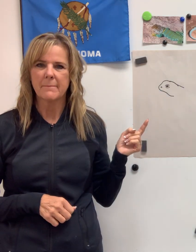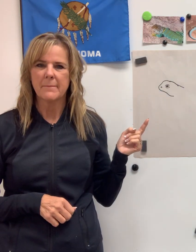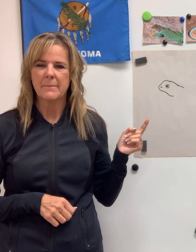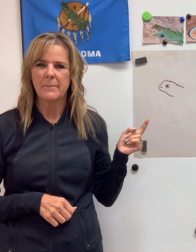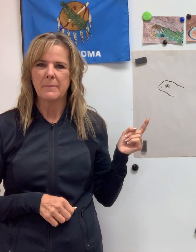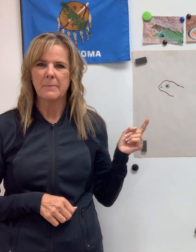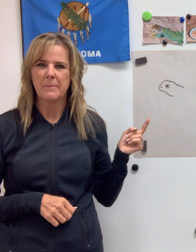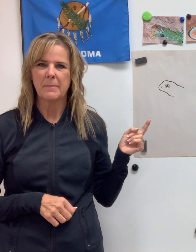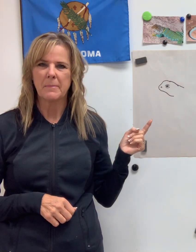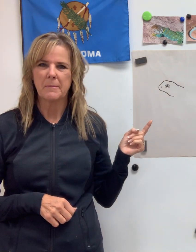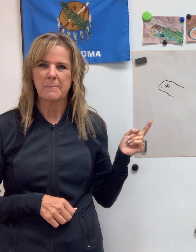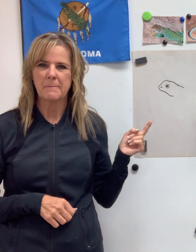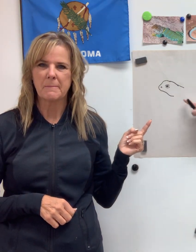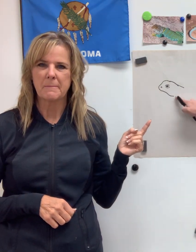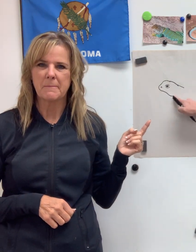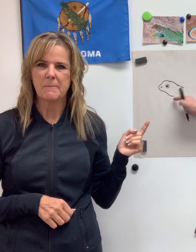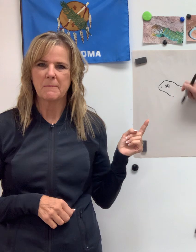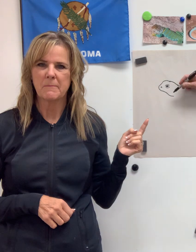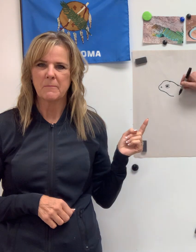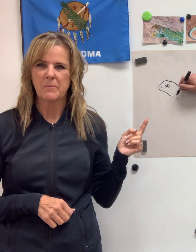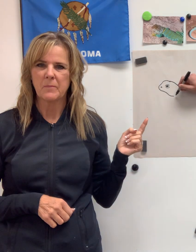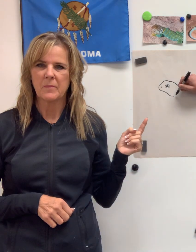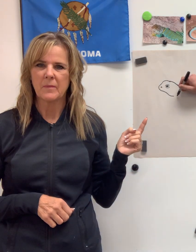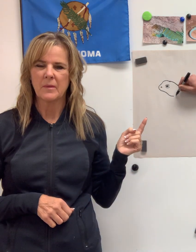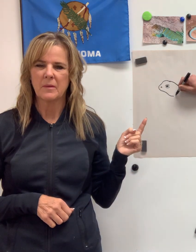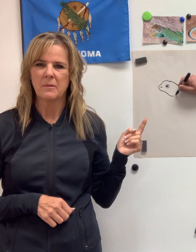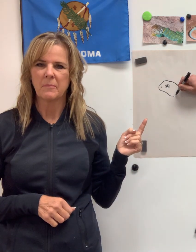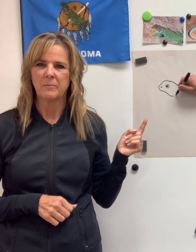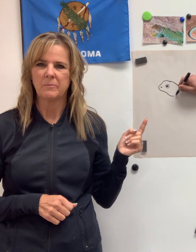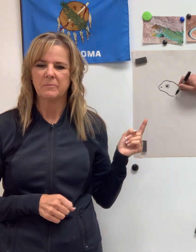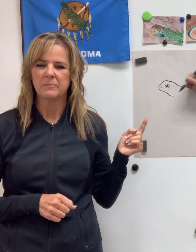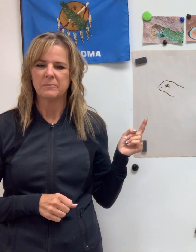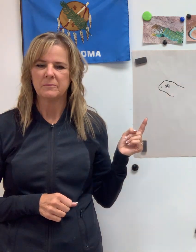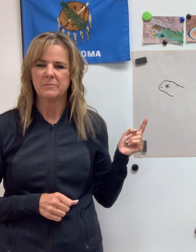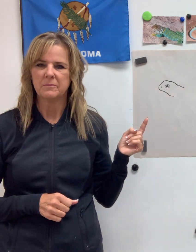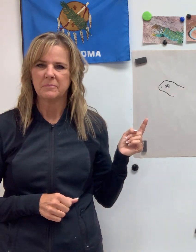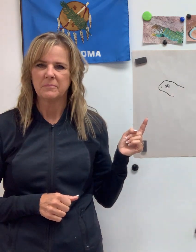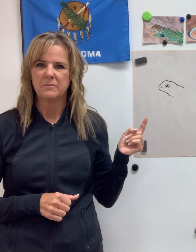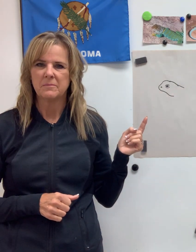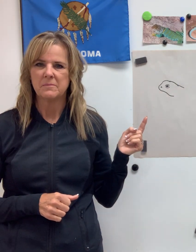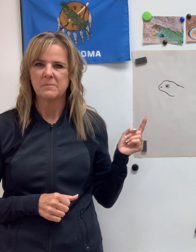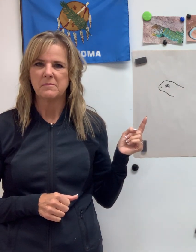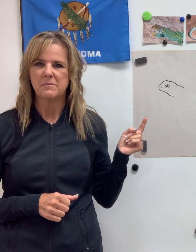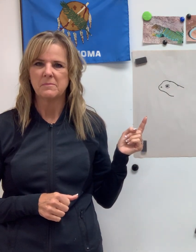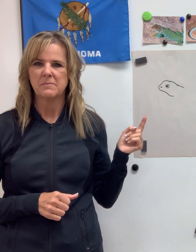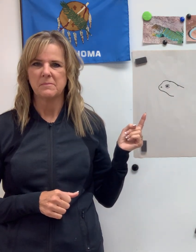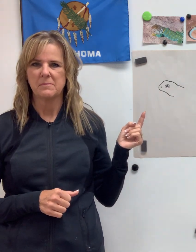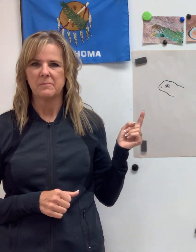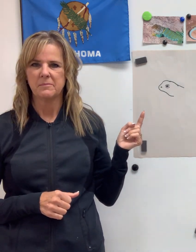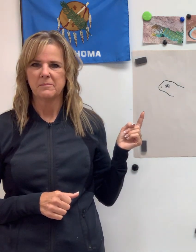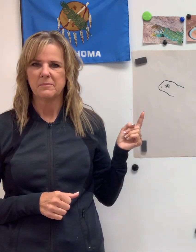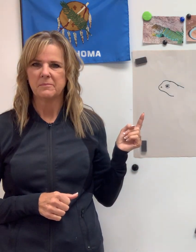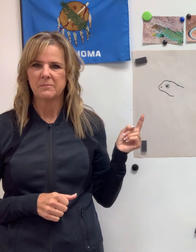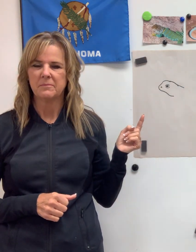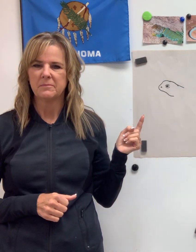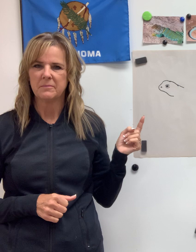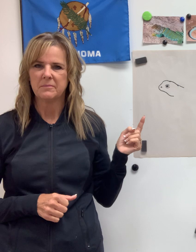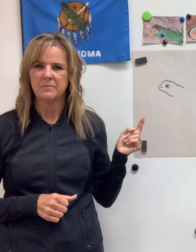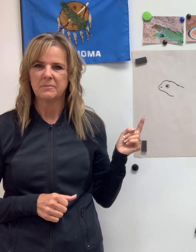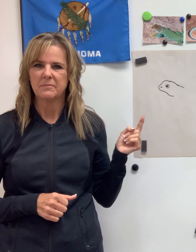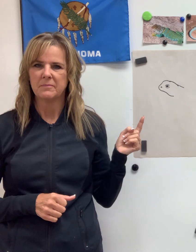me. We are gonna start right here at the top, and I'm just gonna make a curve line for the top part of his